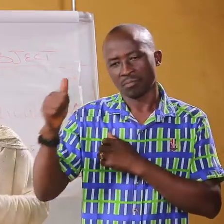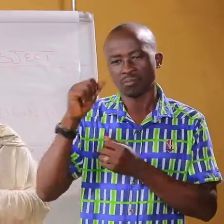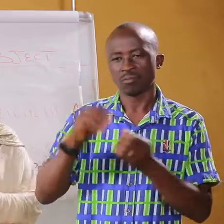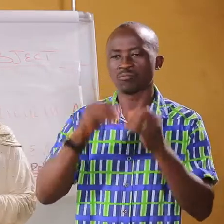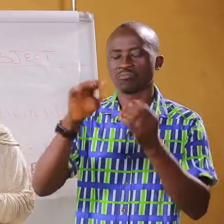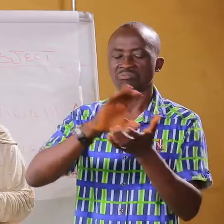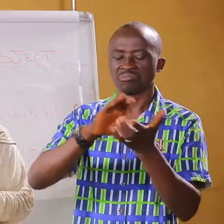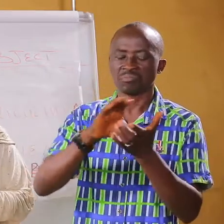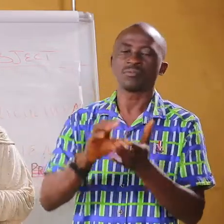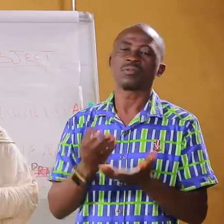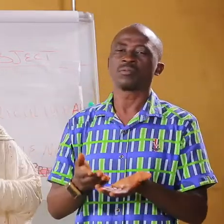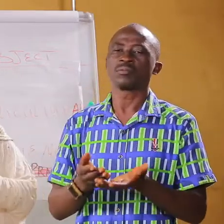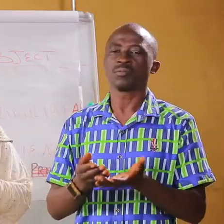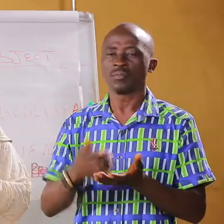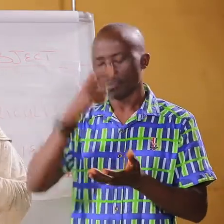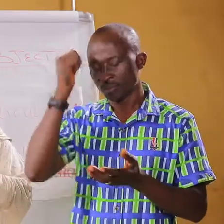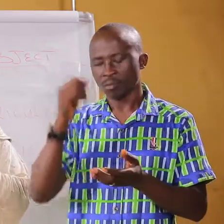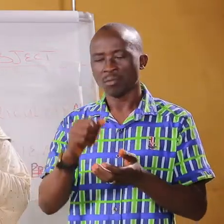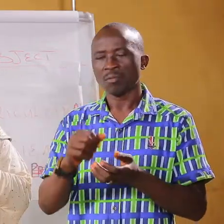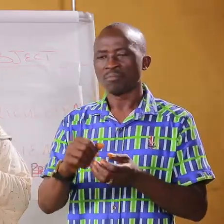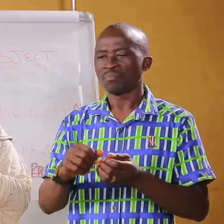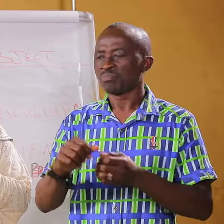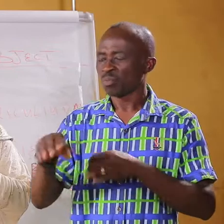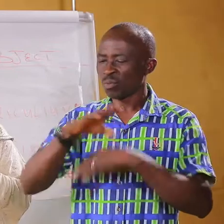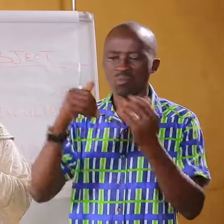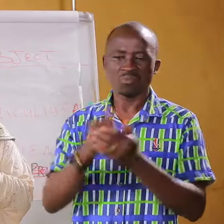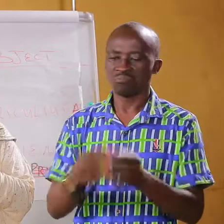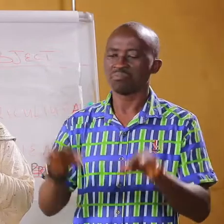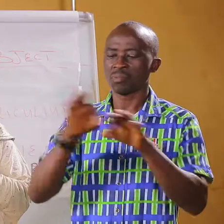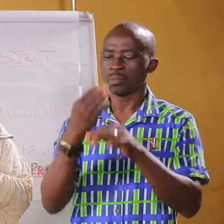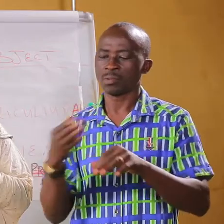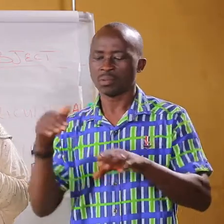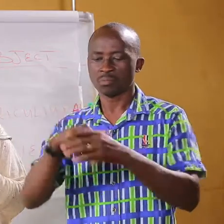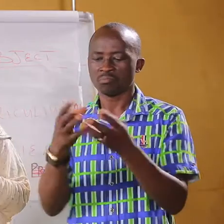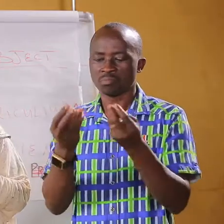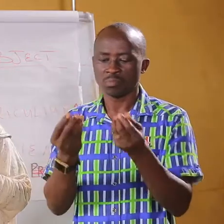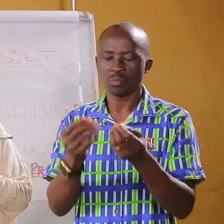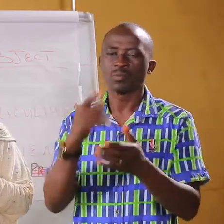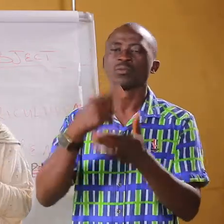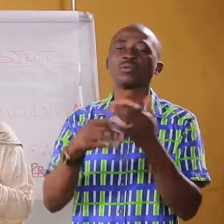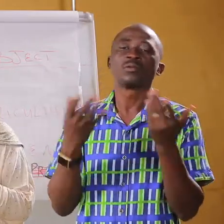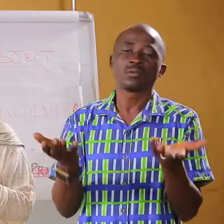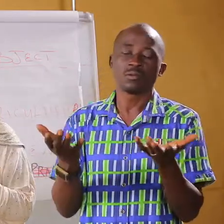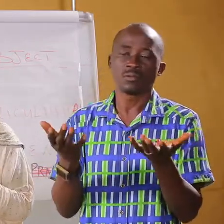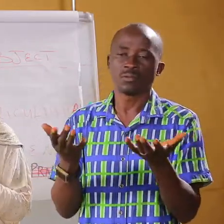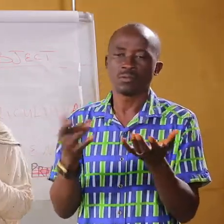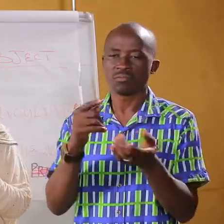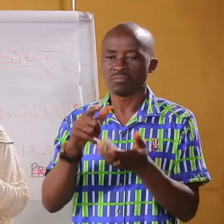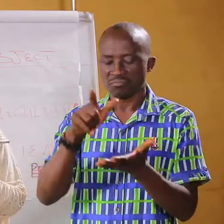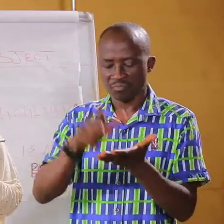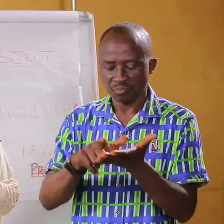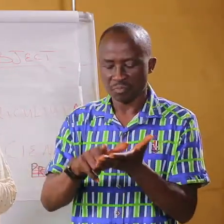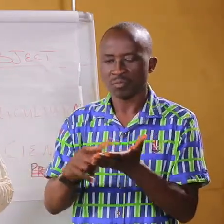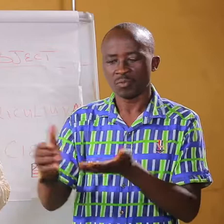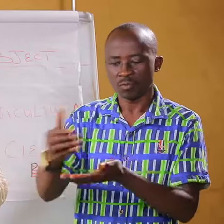fertilizer or manure, so you have exhausted almost all the nutrients in that soil. What do you expect? Low yield, of